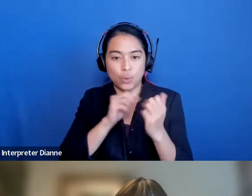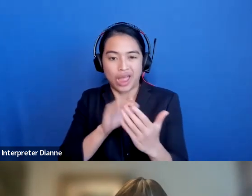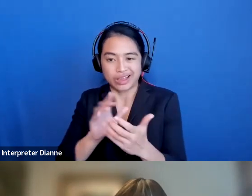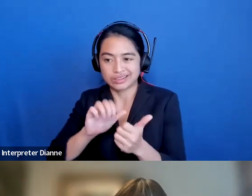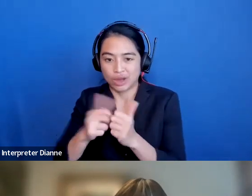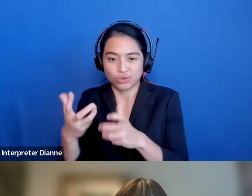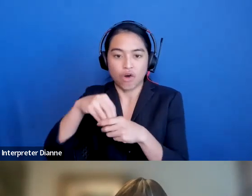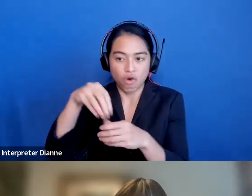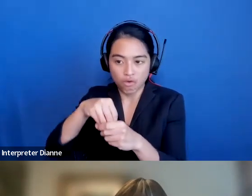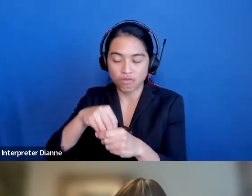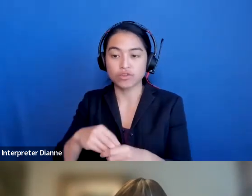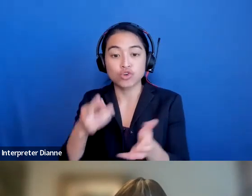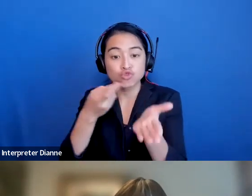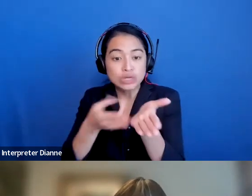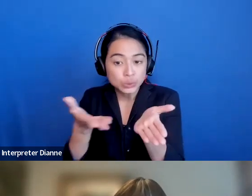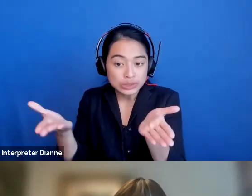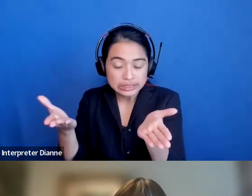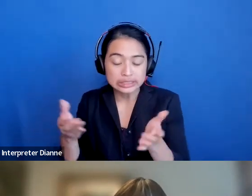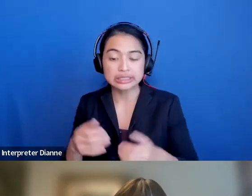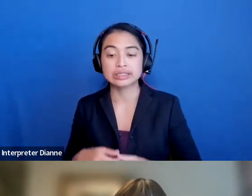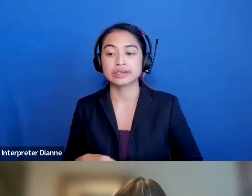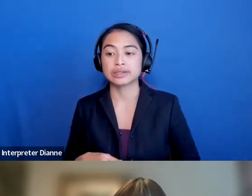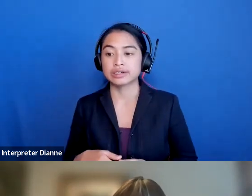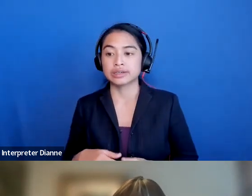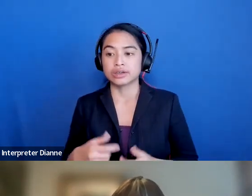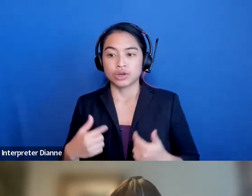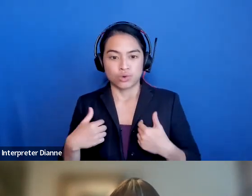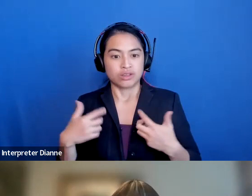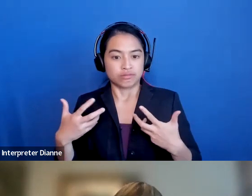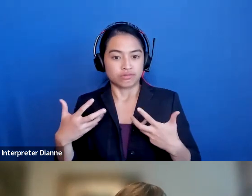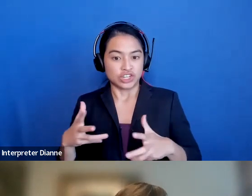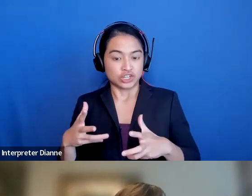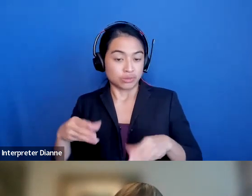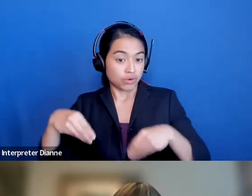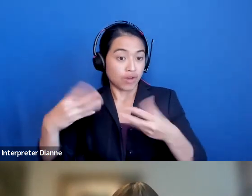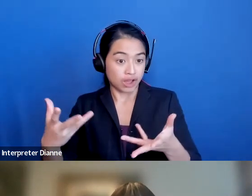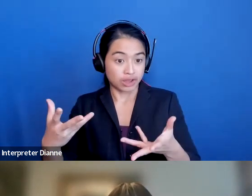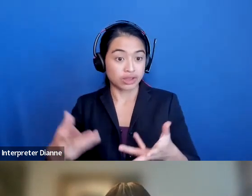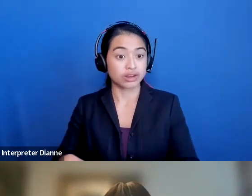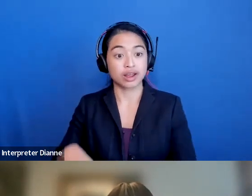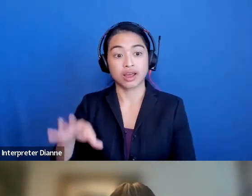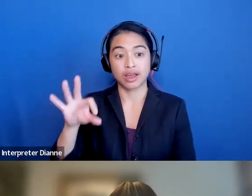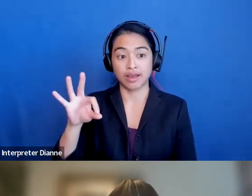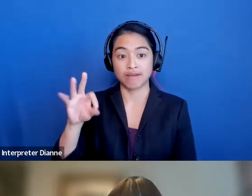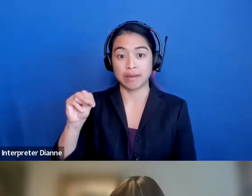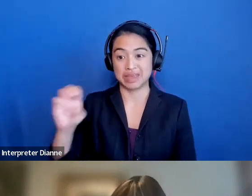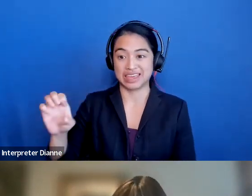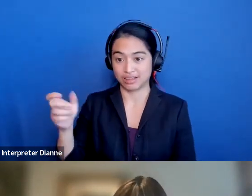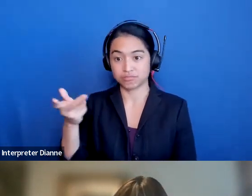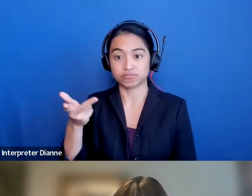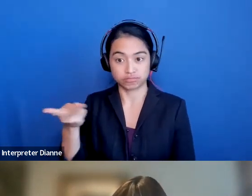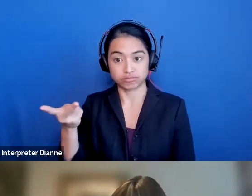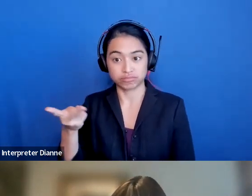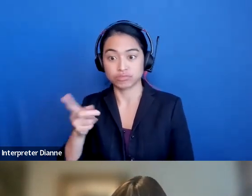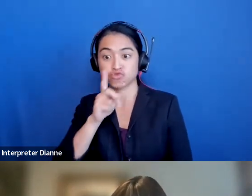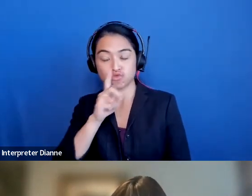examples of some resources that we have produced and these two SMEs actually have really